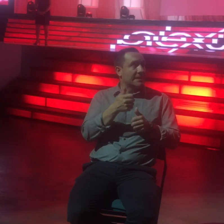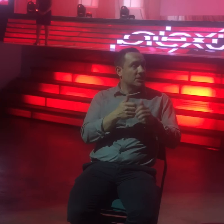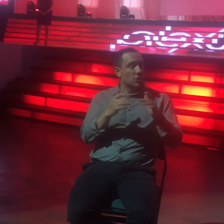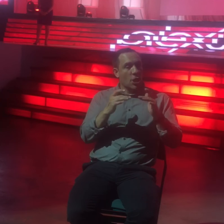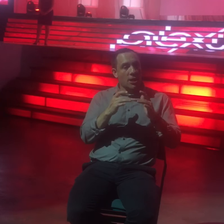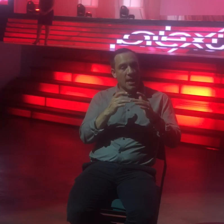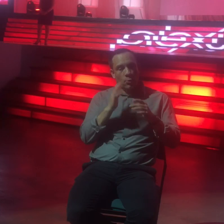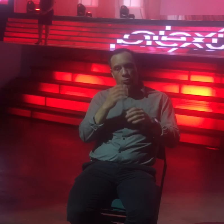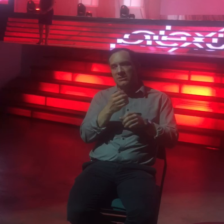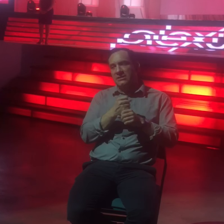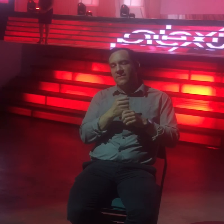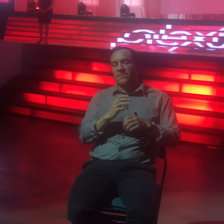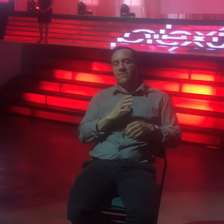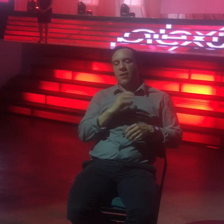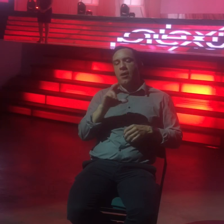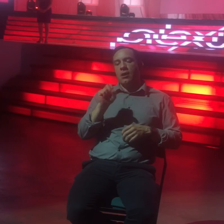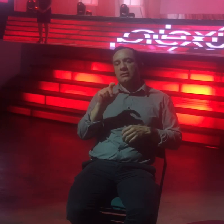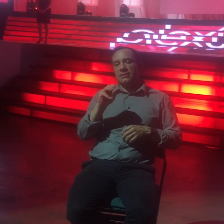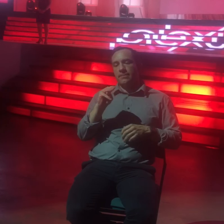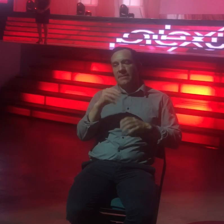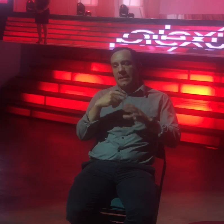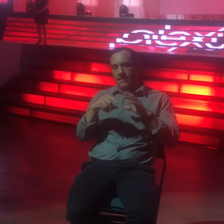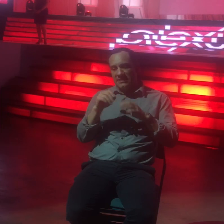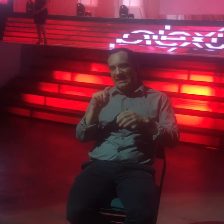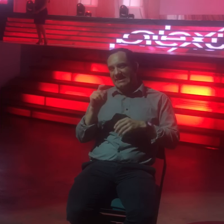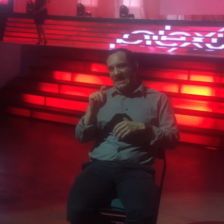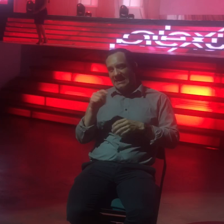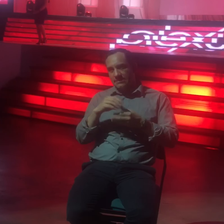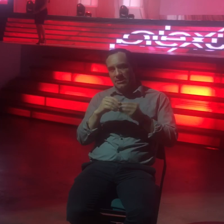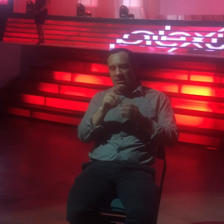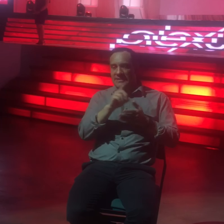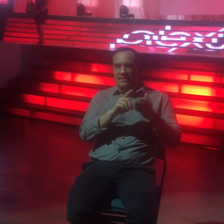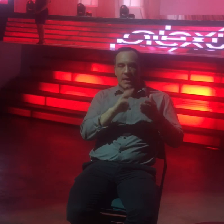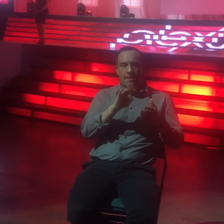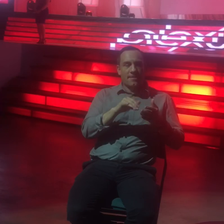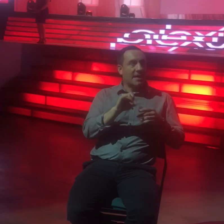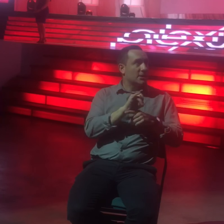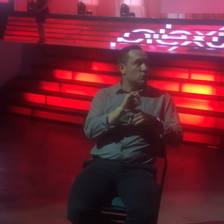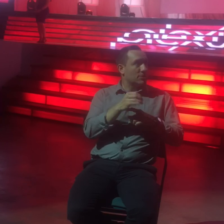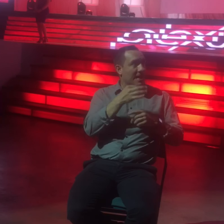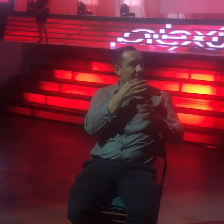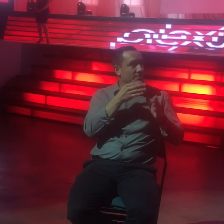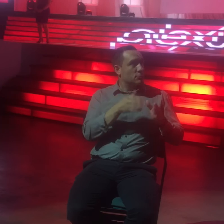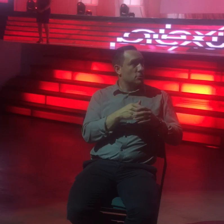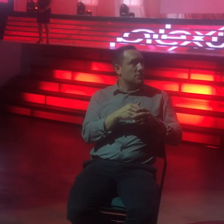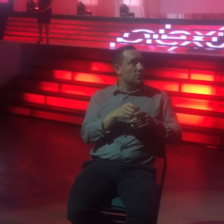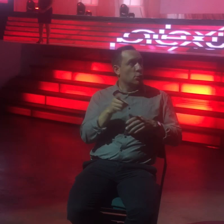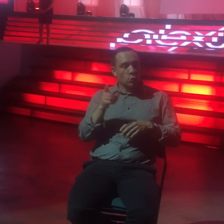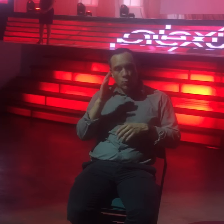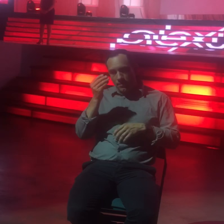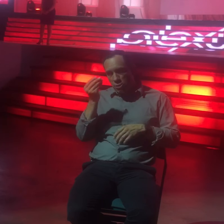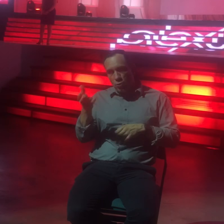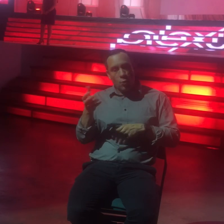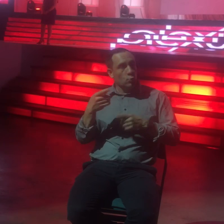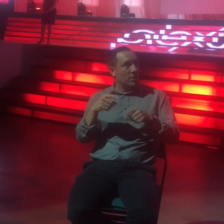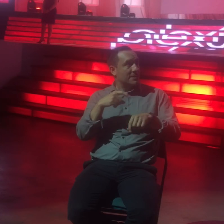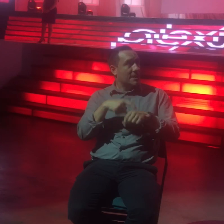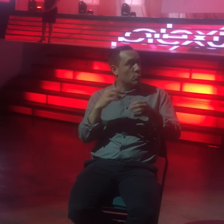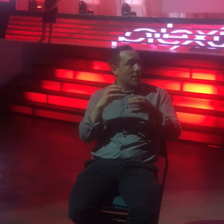receive customized emails and text messages designed by industry experts. And you'll be notified when it's time for you to connect